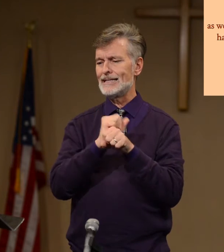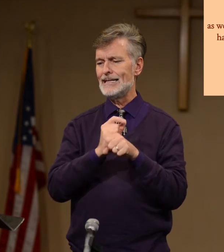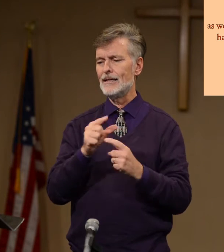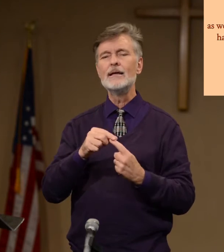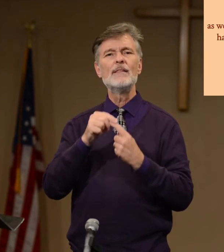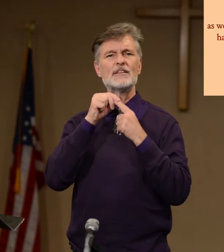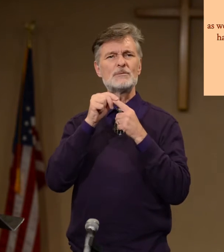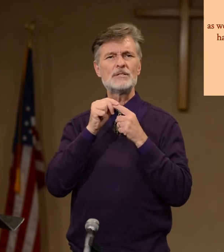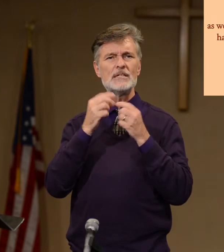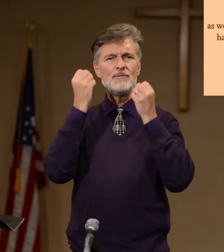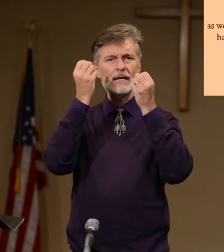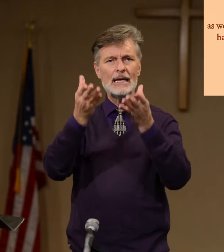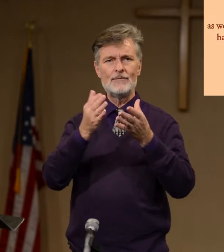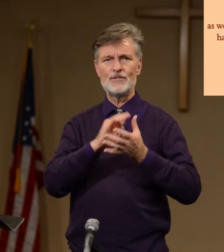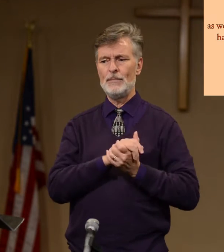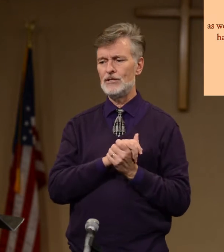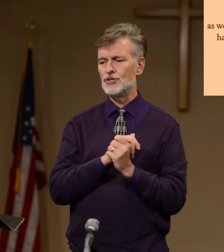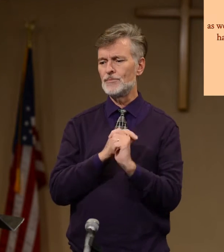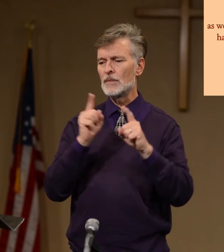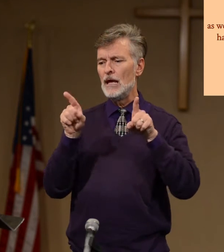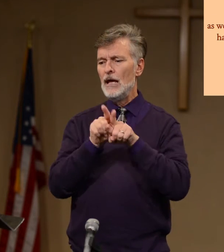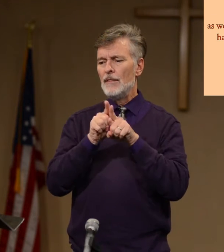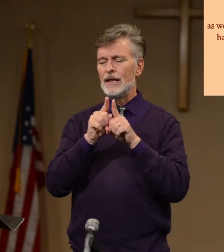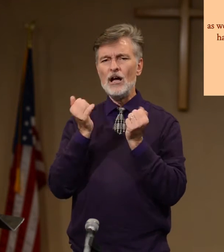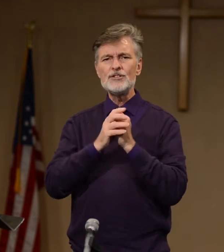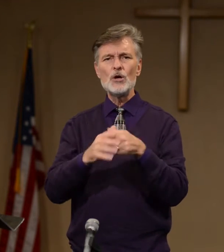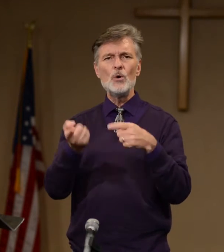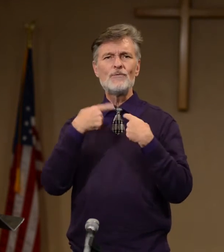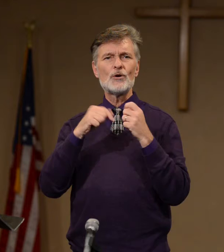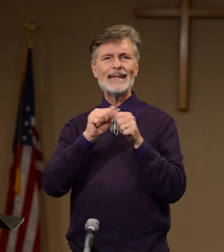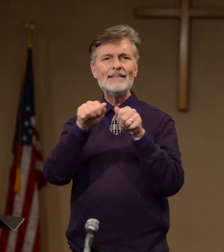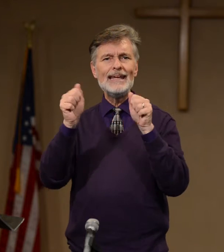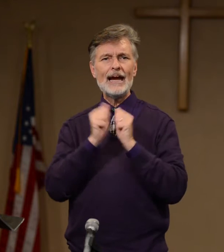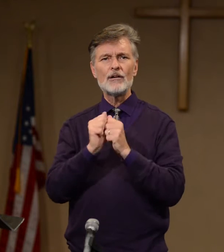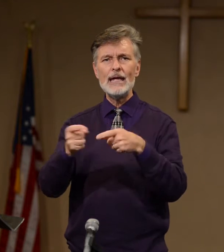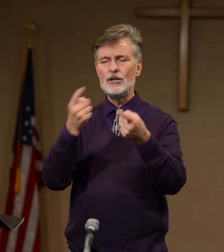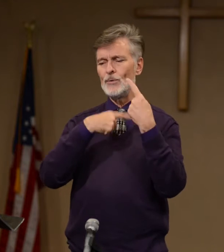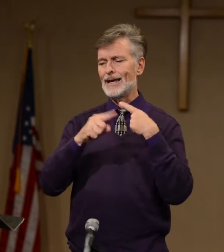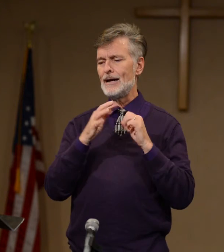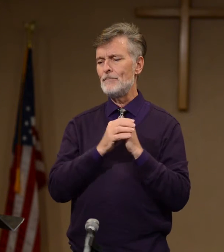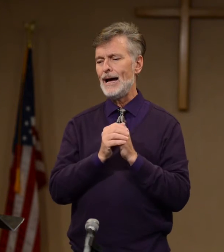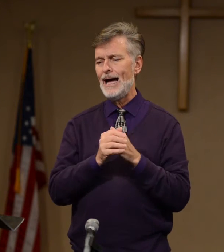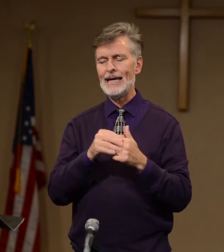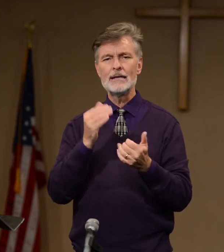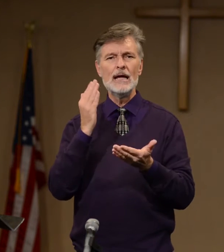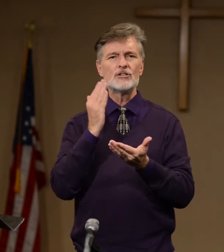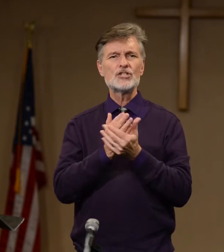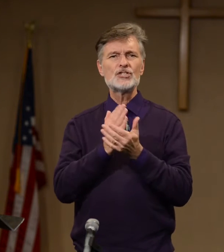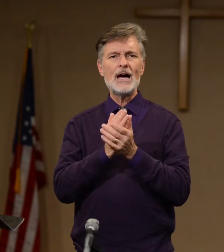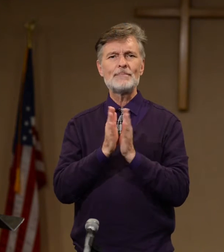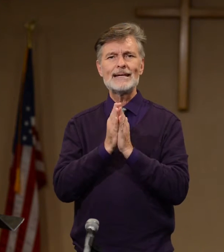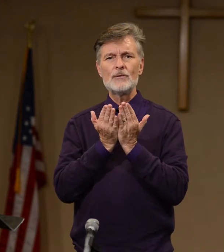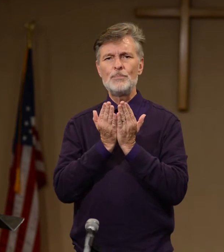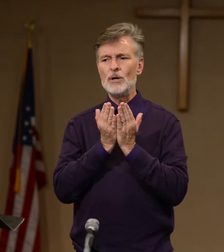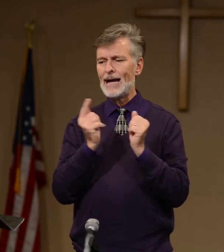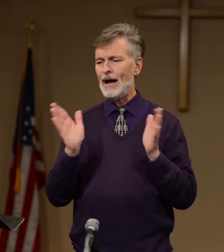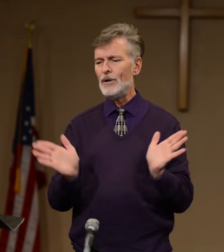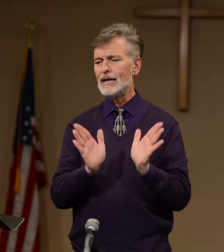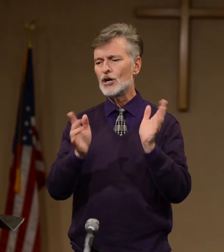get the specific information. Then also, if you're in the area and you want to come by and just stop to get a book, I want to